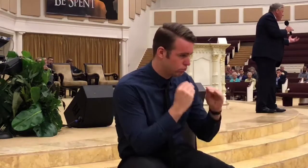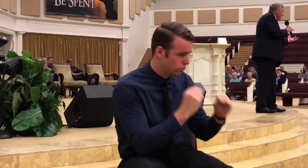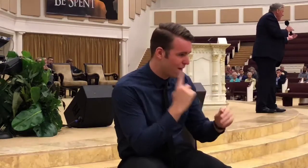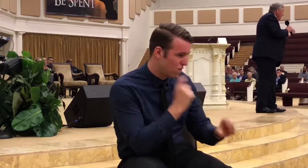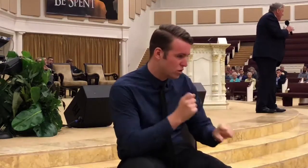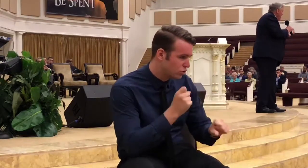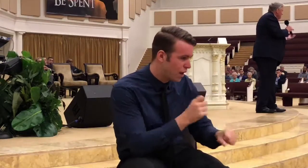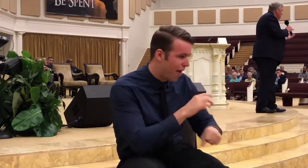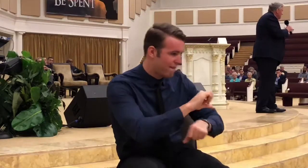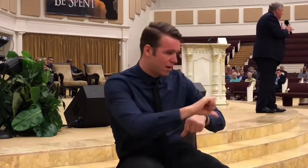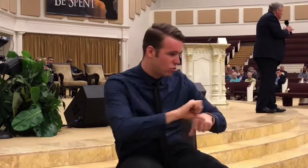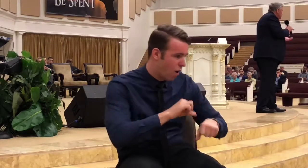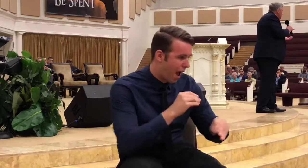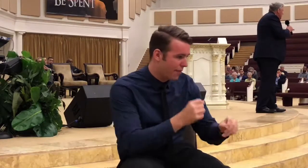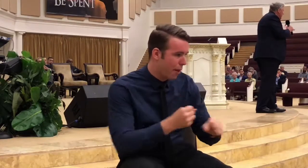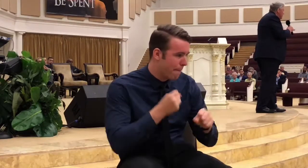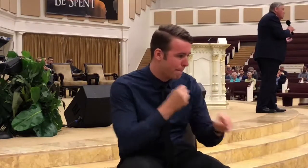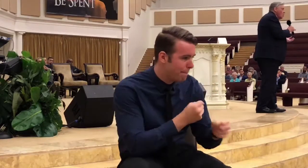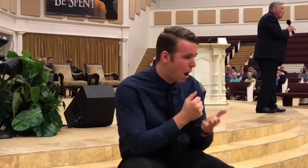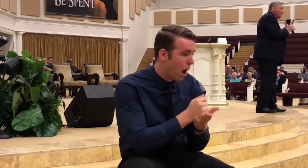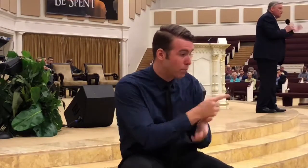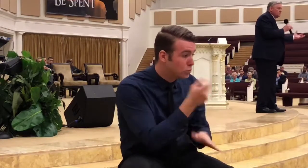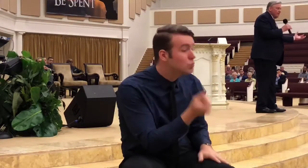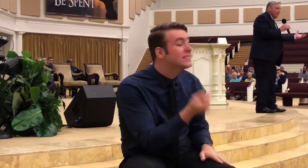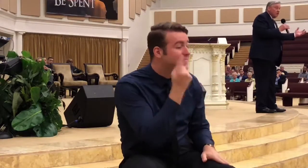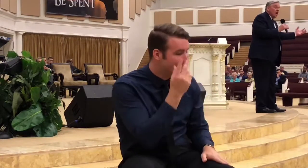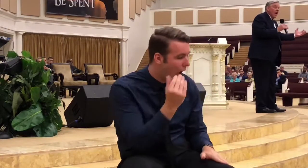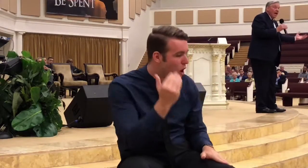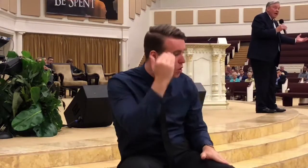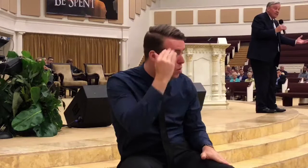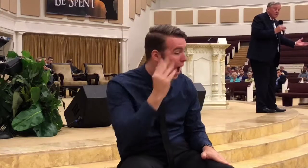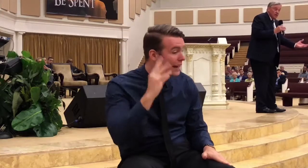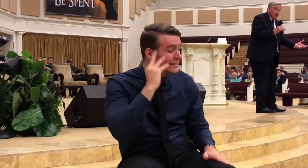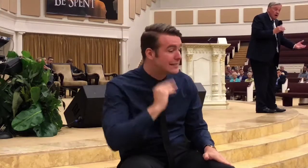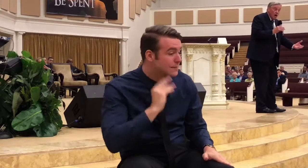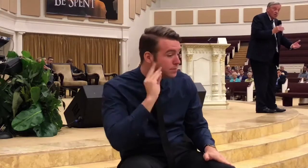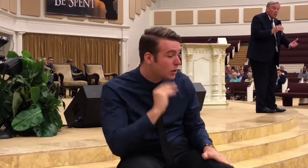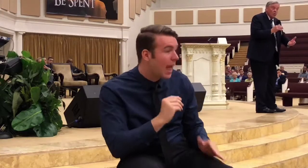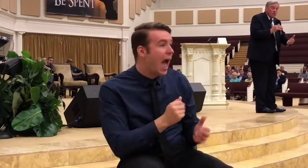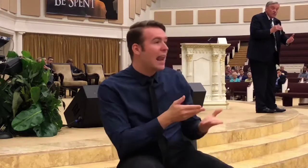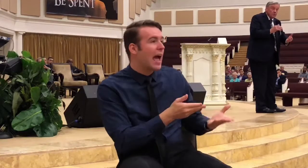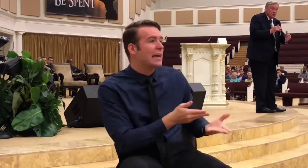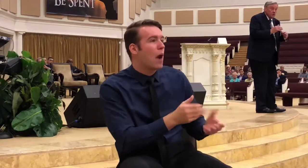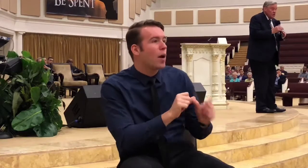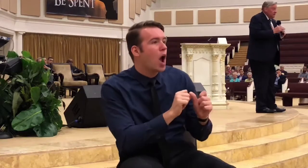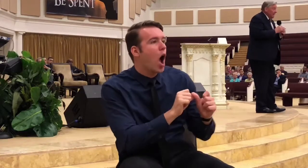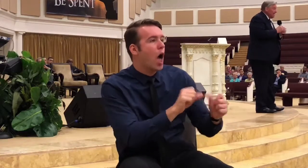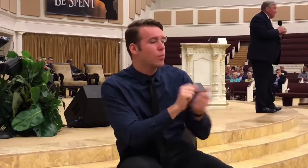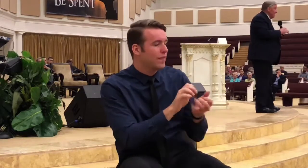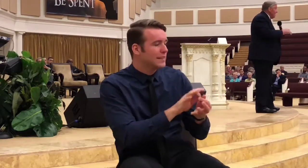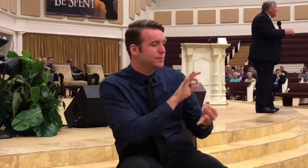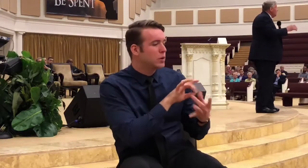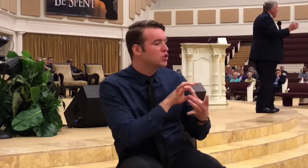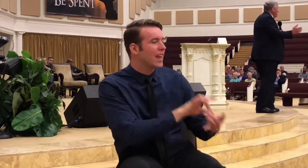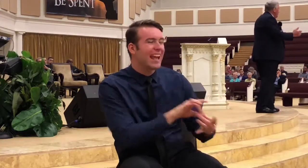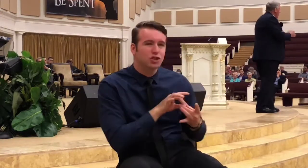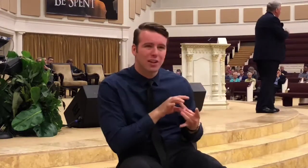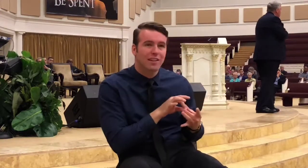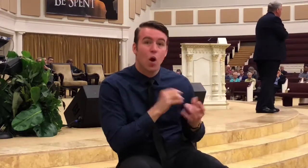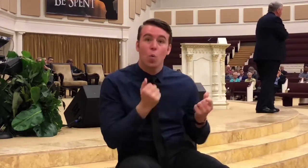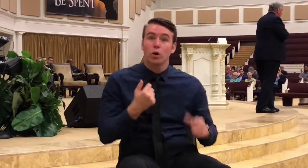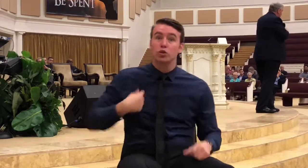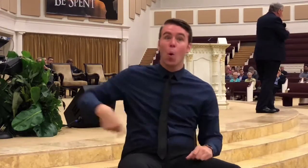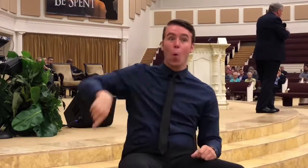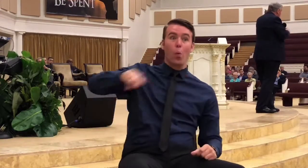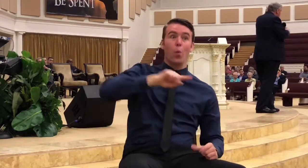anointing, and help them to see and know and experience and carry on with the spiritual connectivity that you and